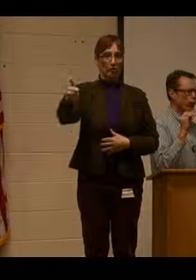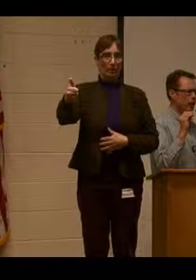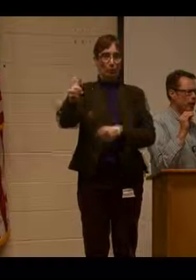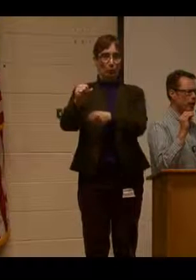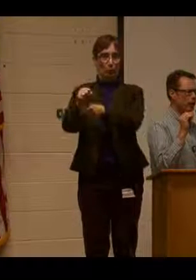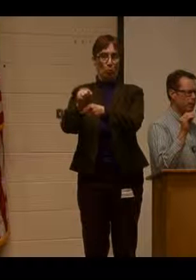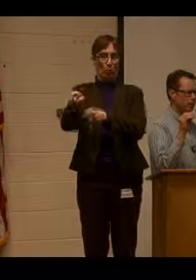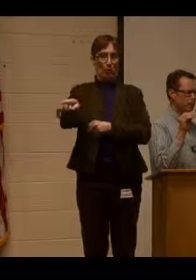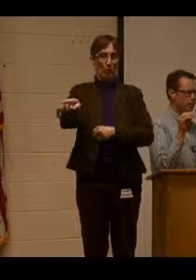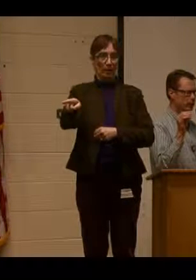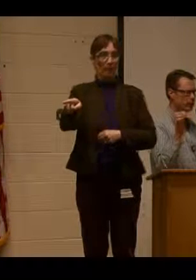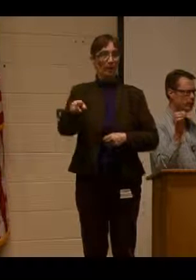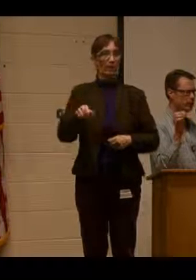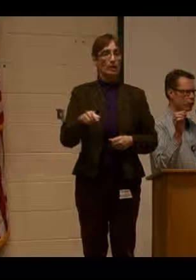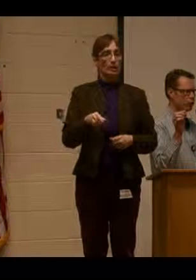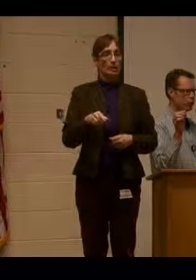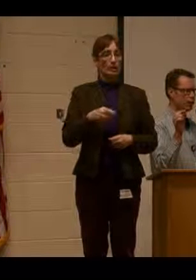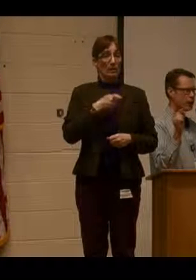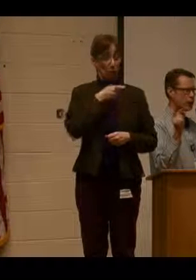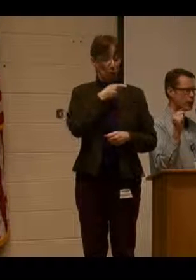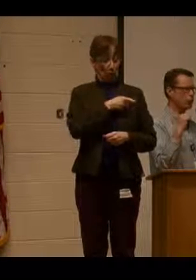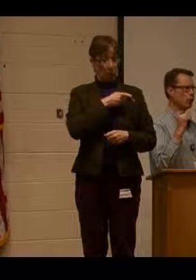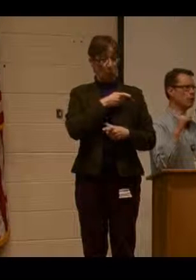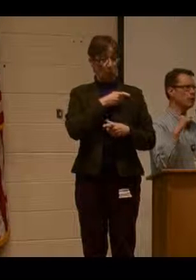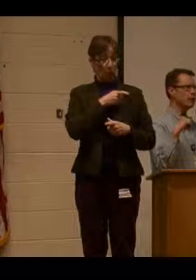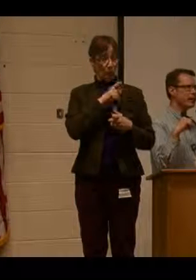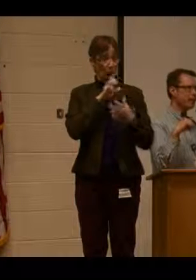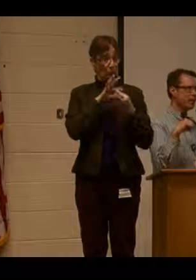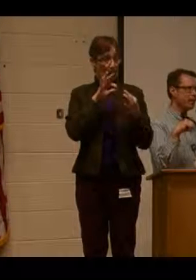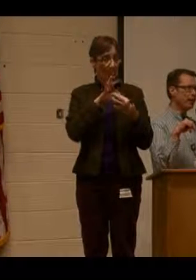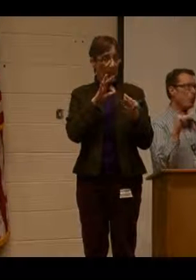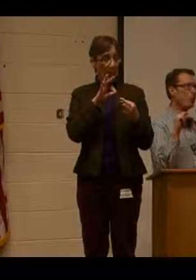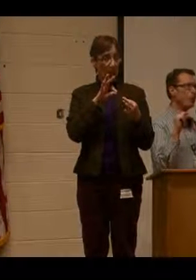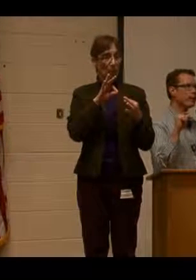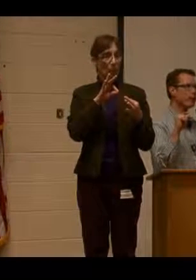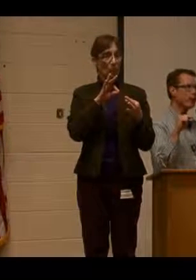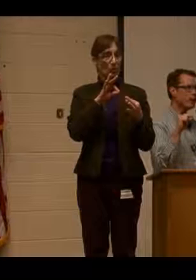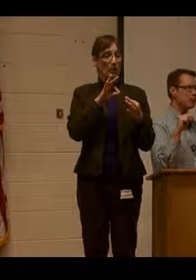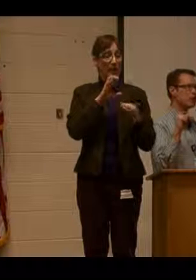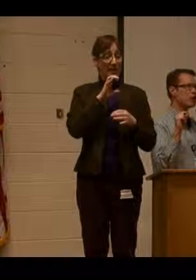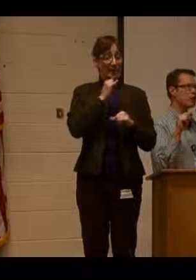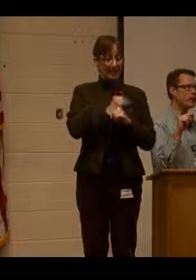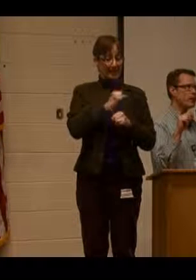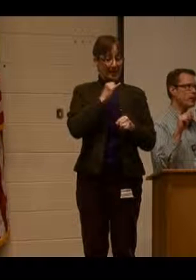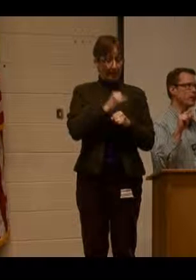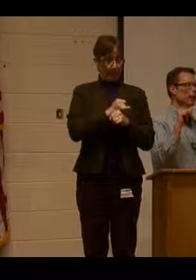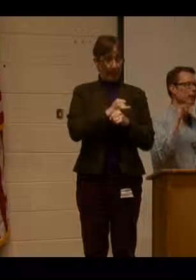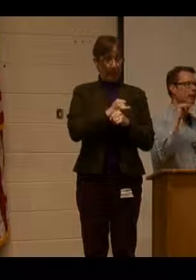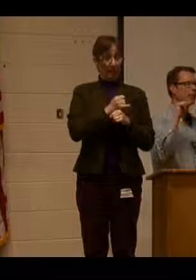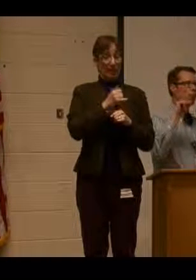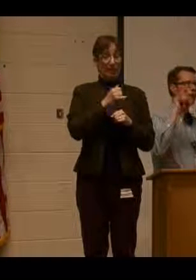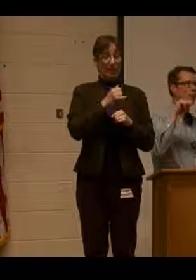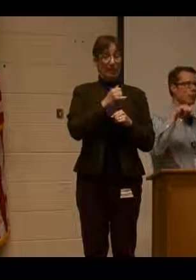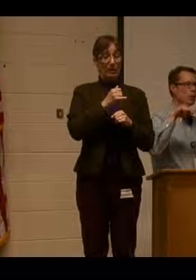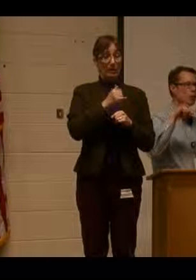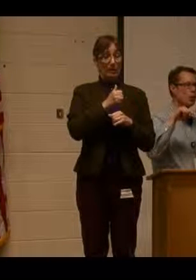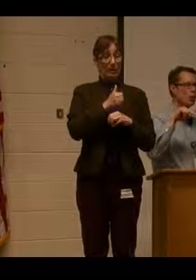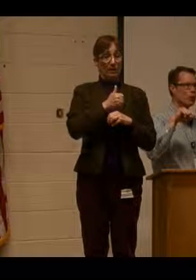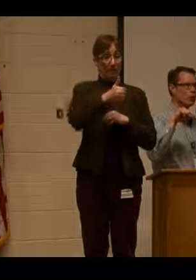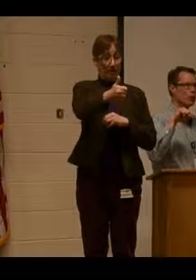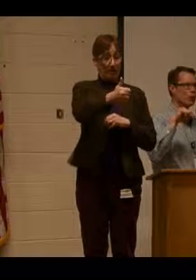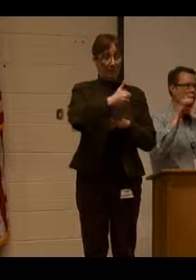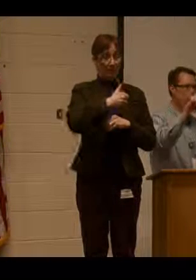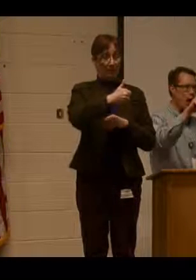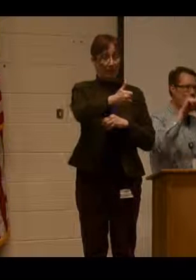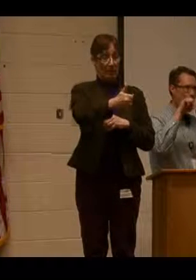about transportation to and from CSDB, or transportation daily for the student to go to their job and